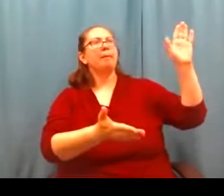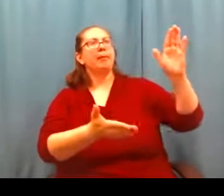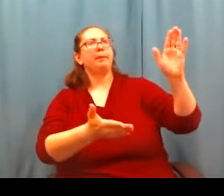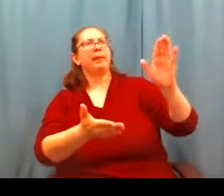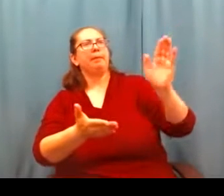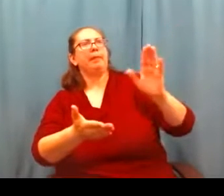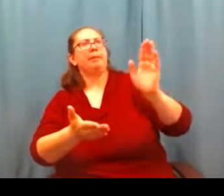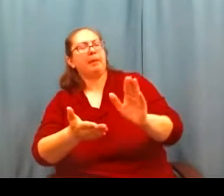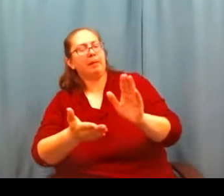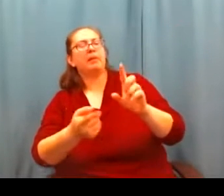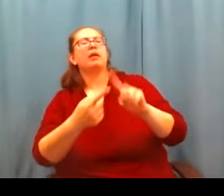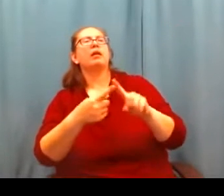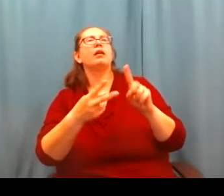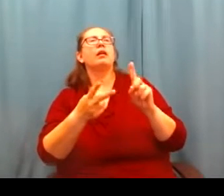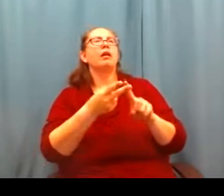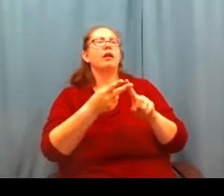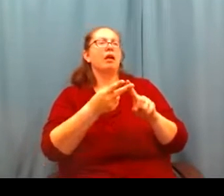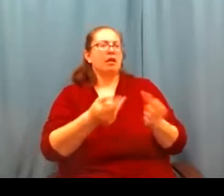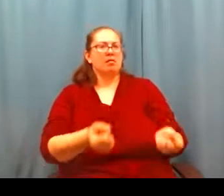are happening in our